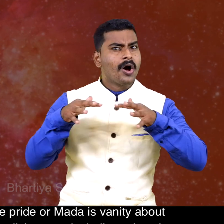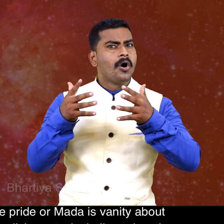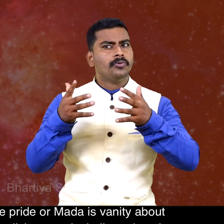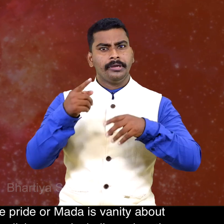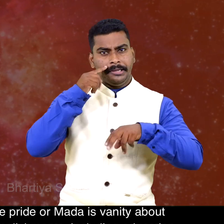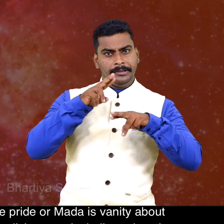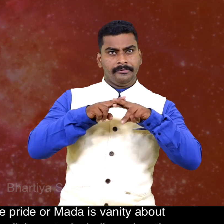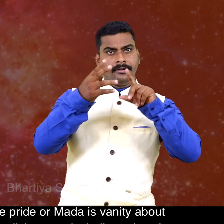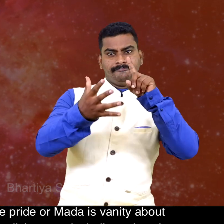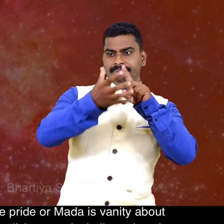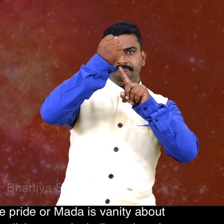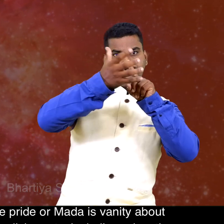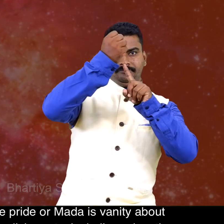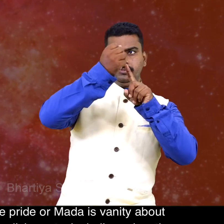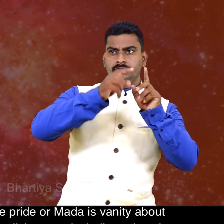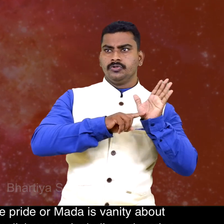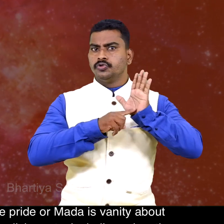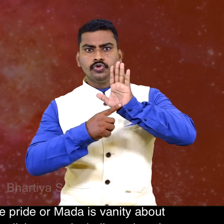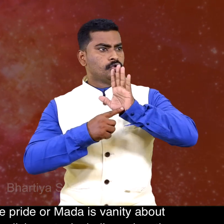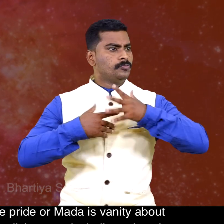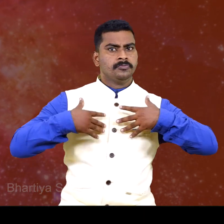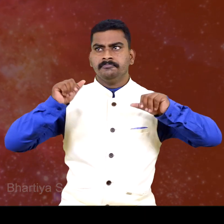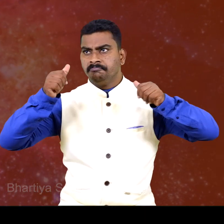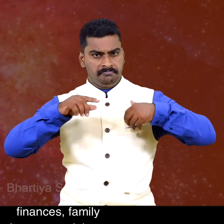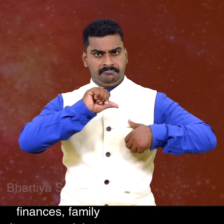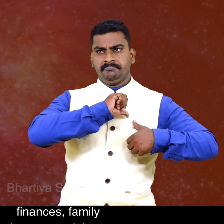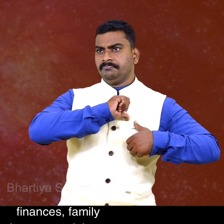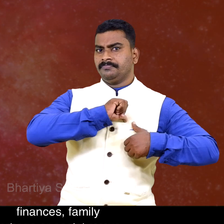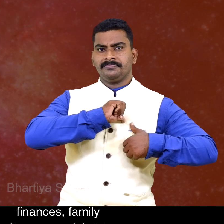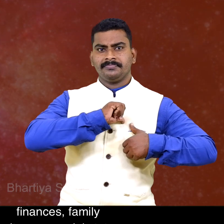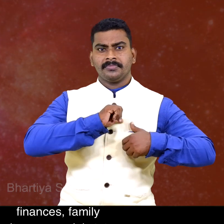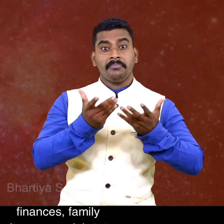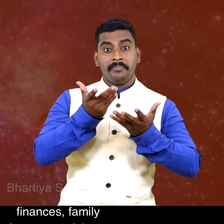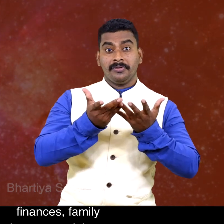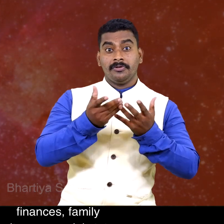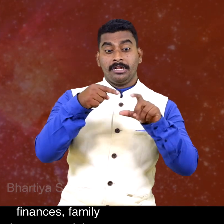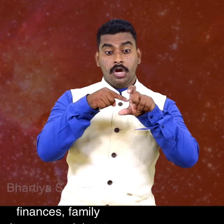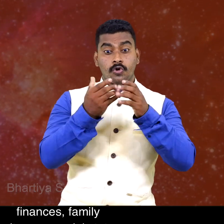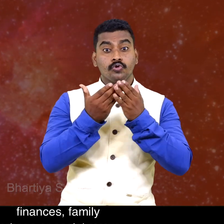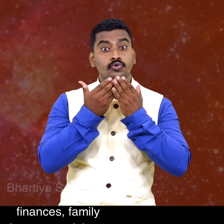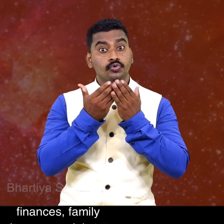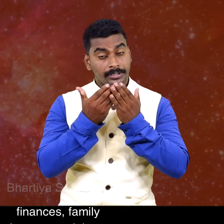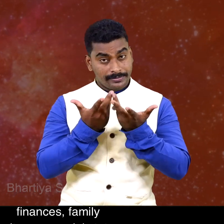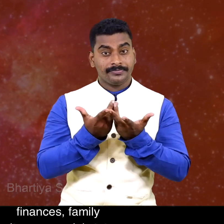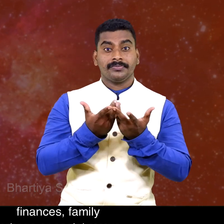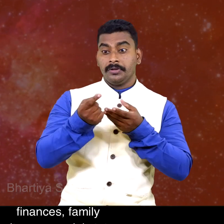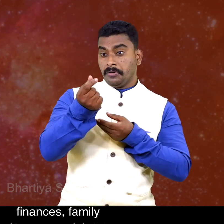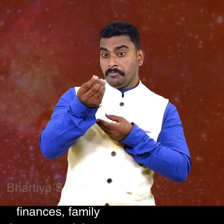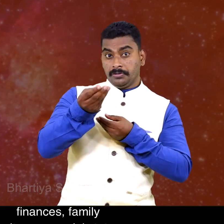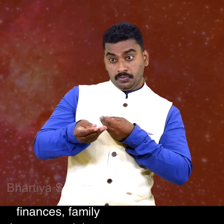accomplishments, including education, finances, family heritage, or